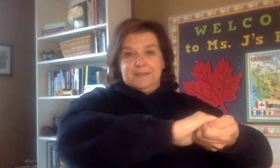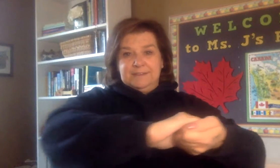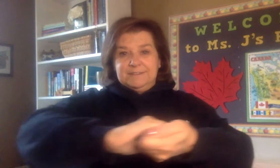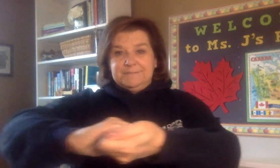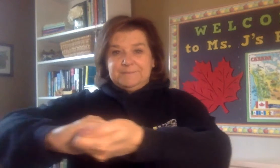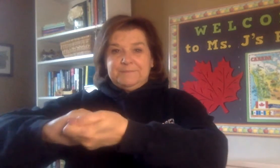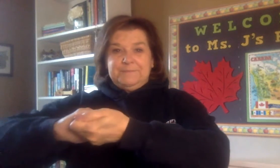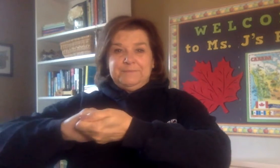command.